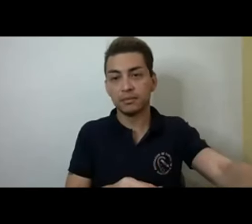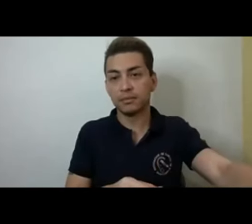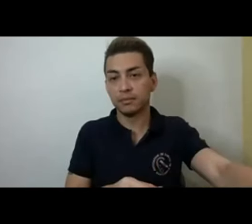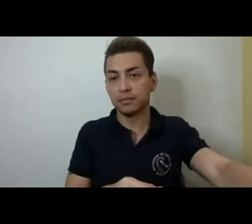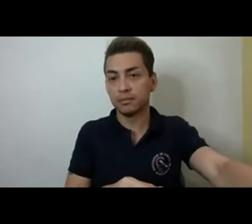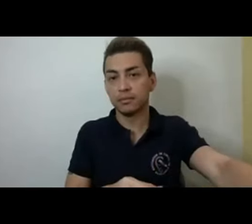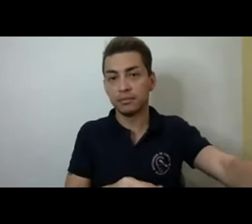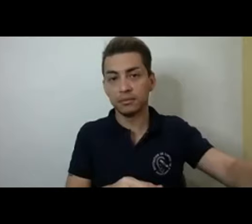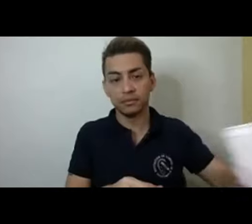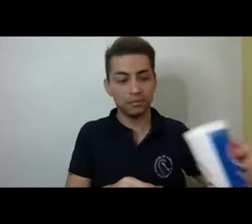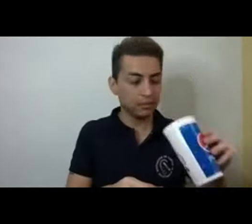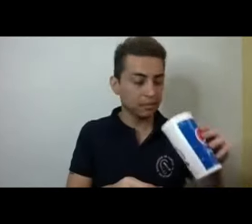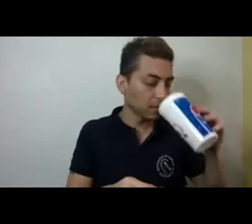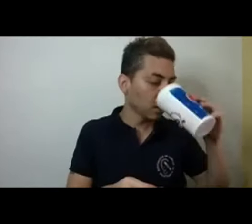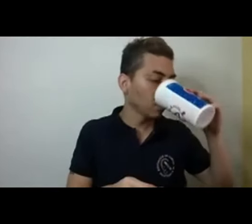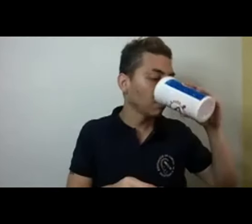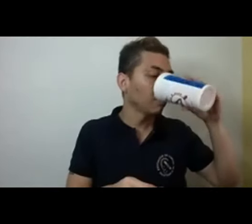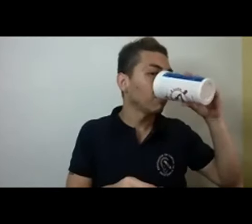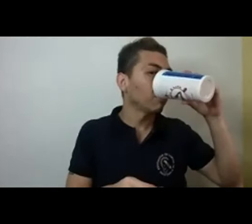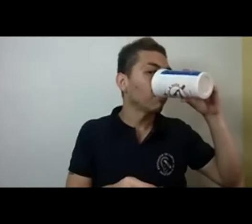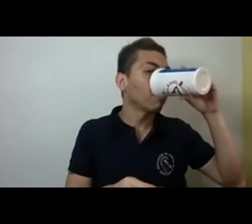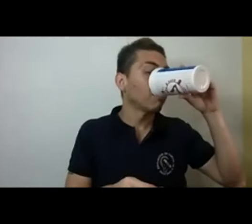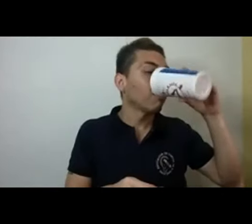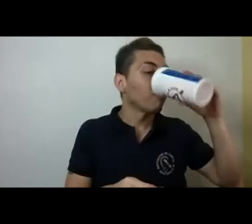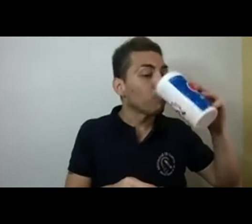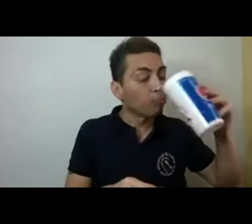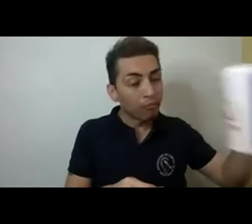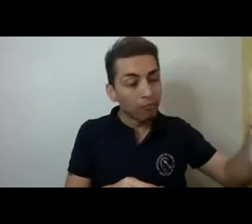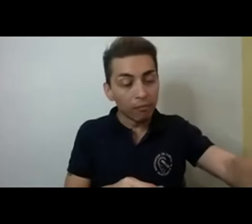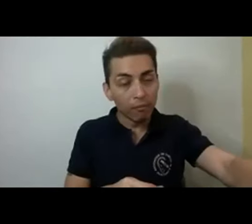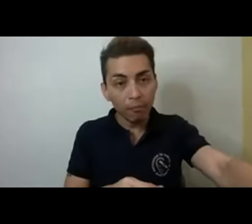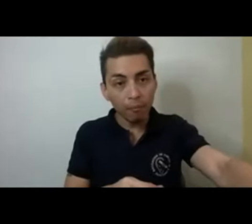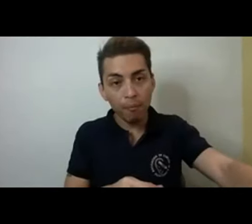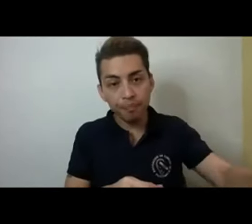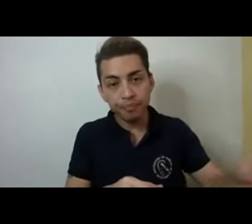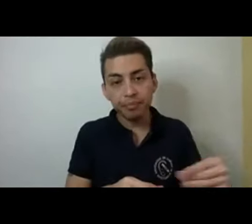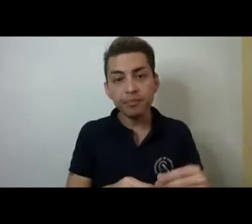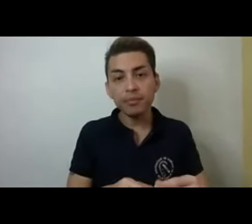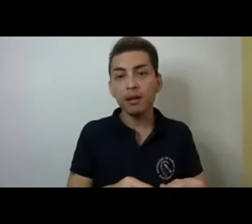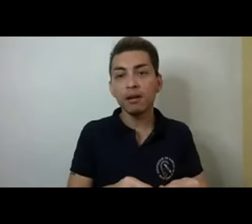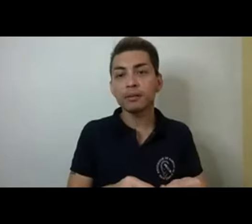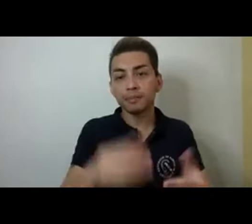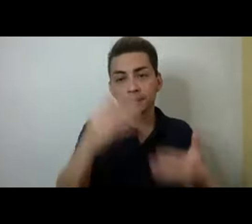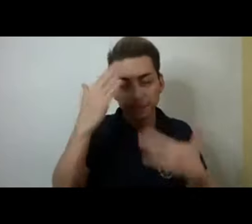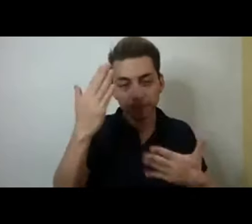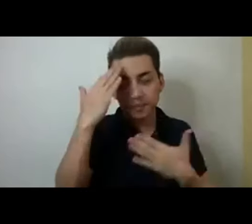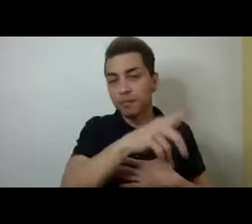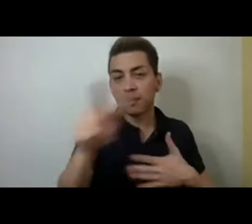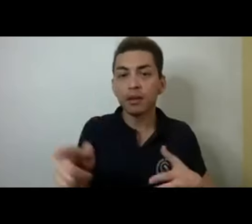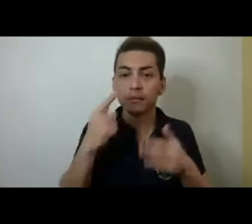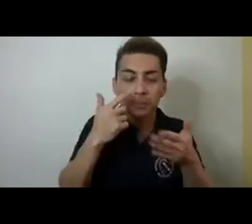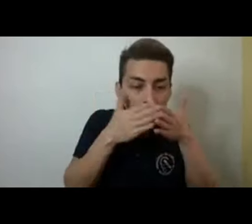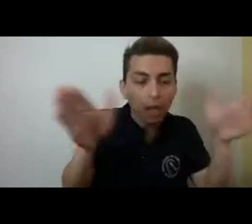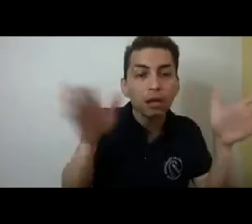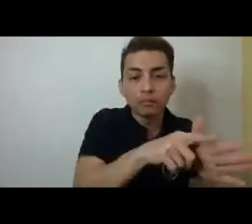Thank you, Director. It's been a privilege to count with these enlightening opening remarks from the directors of Real